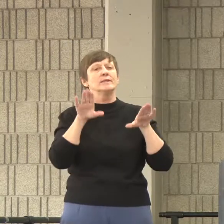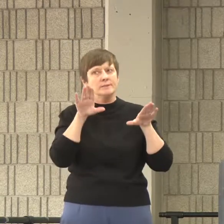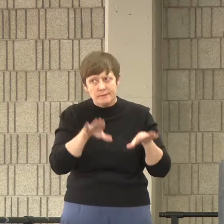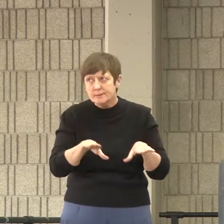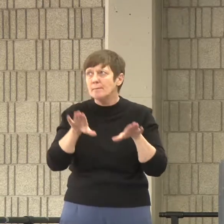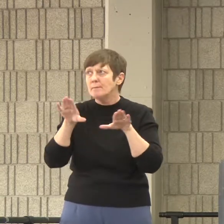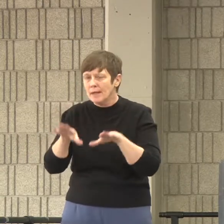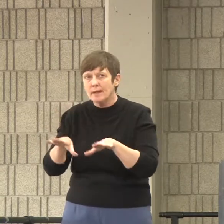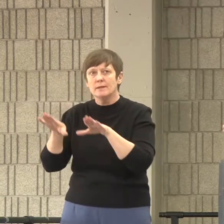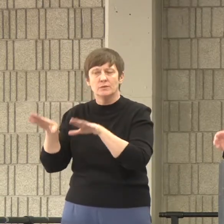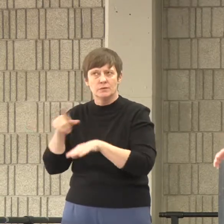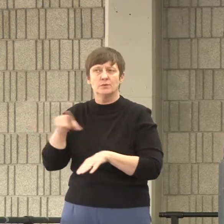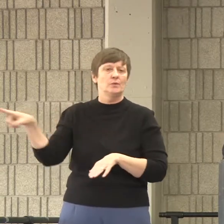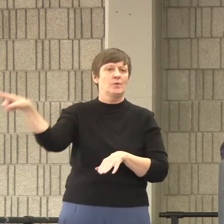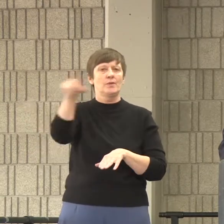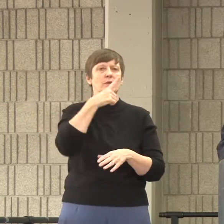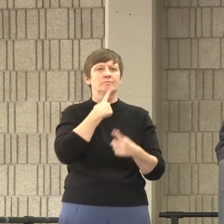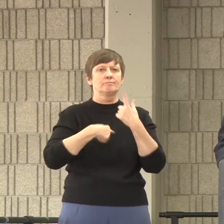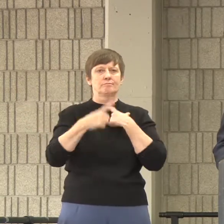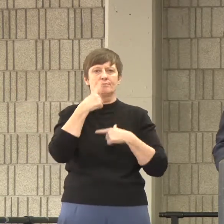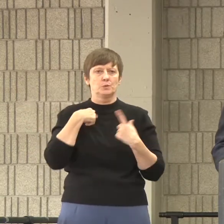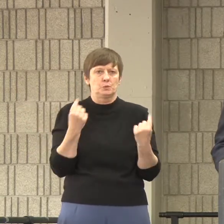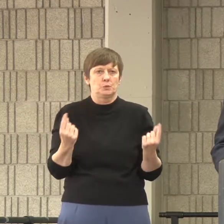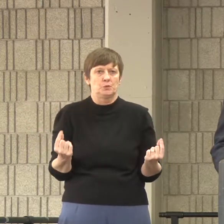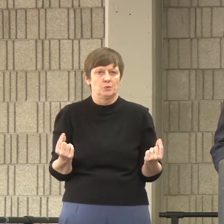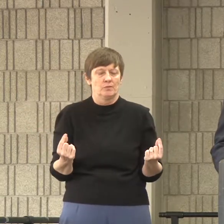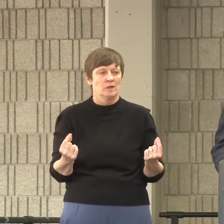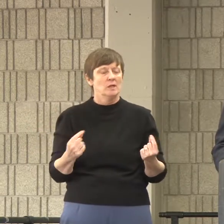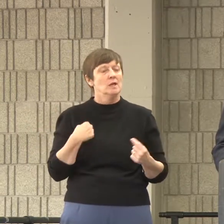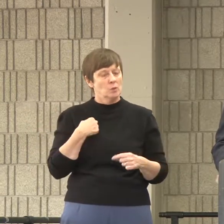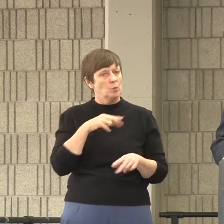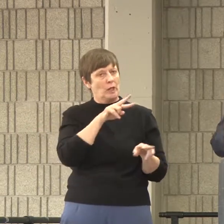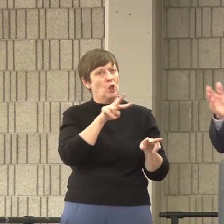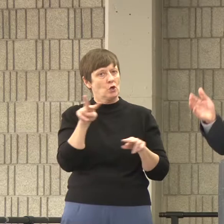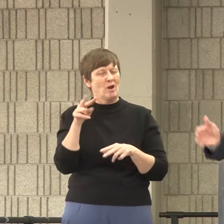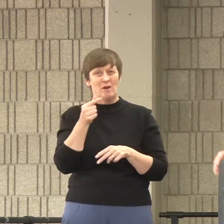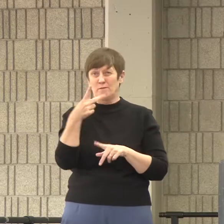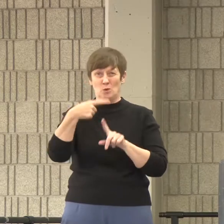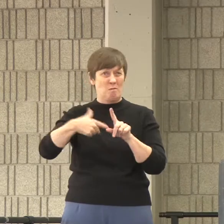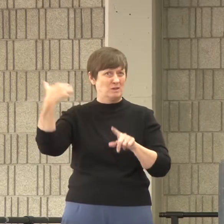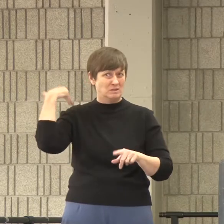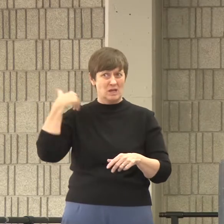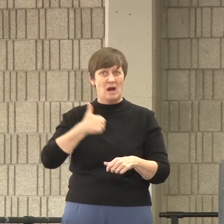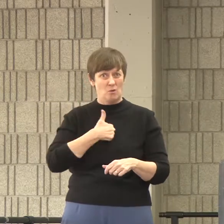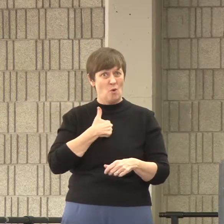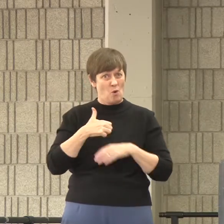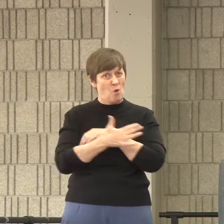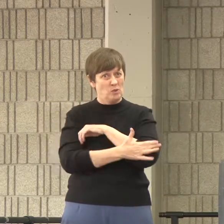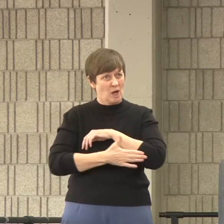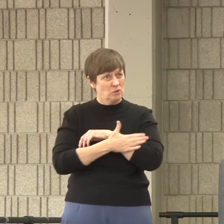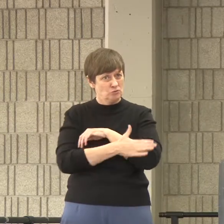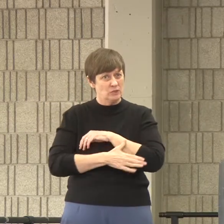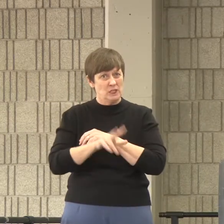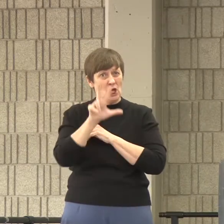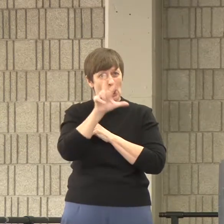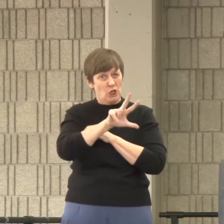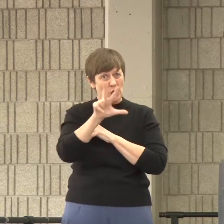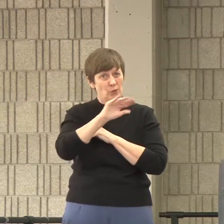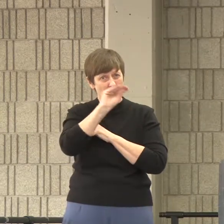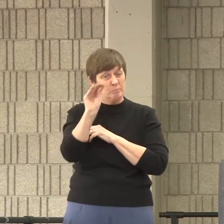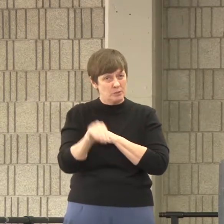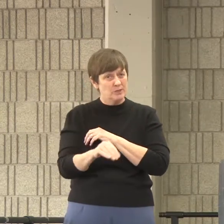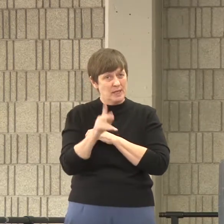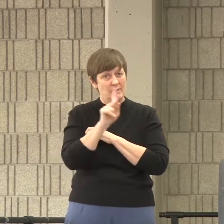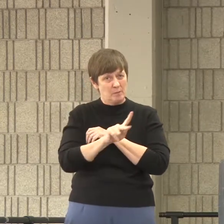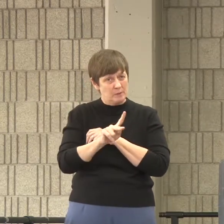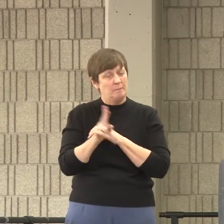others." And as we look around and we find out just a few months ago in our own country that only 33% of the people exercise